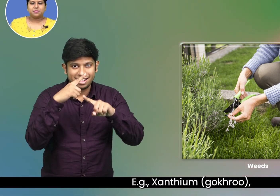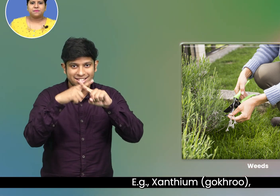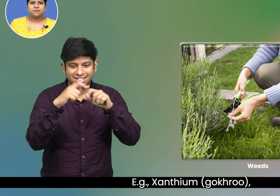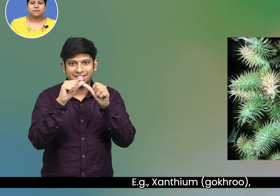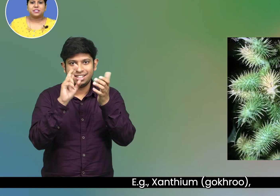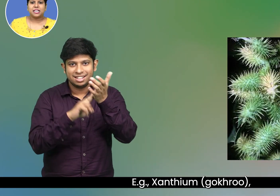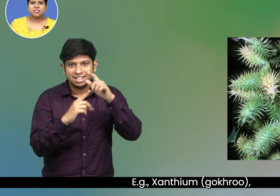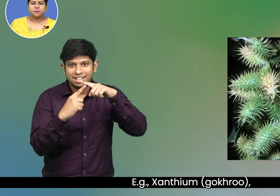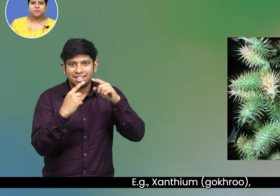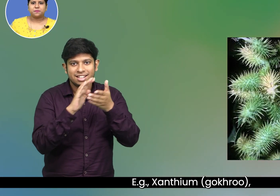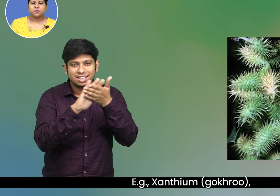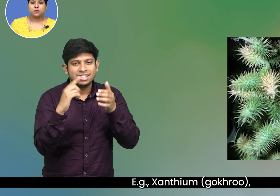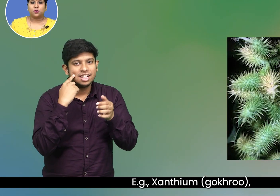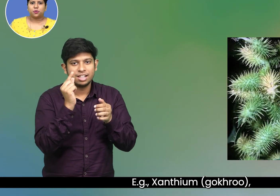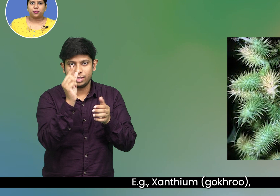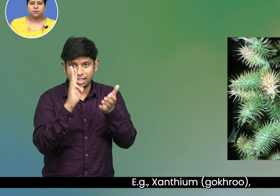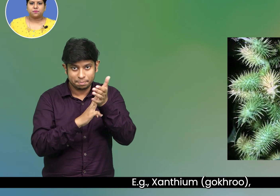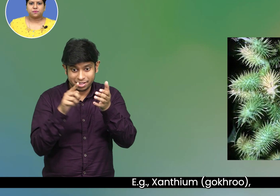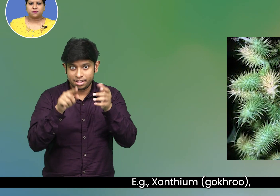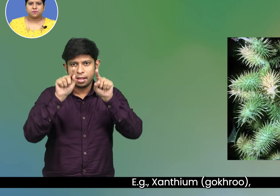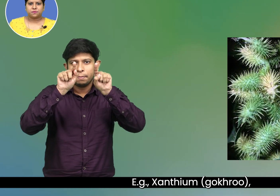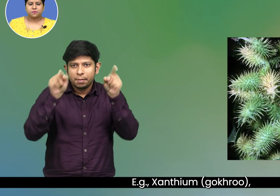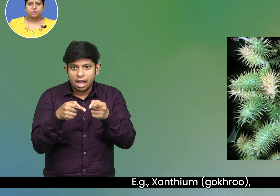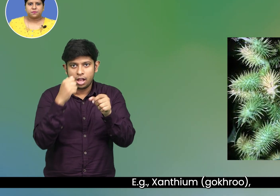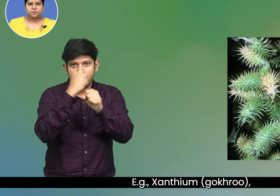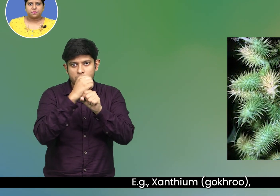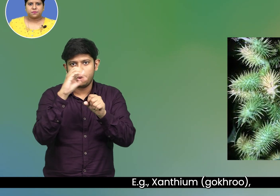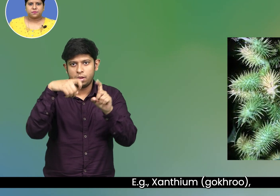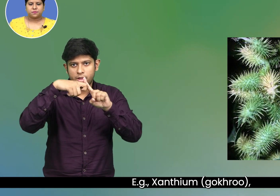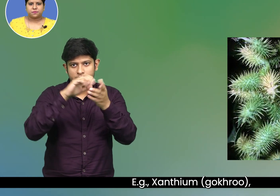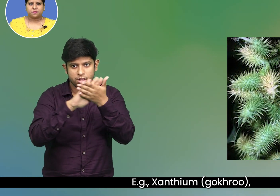Example, Xanthium, Gokru.